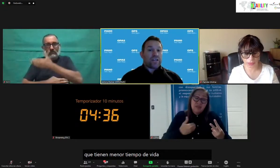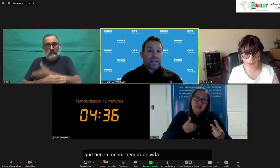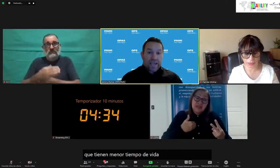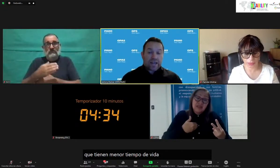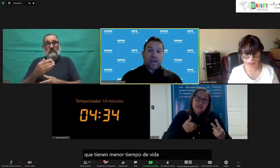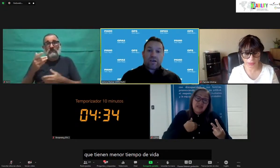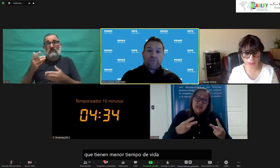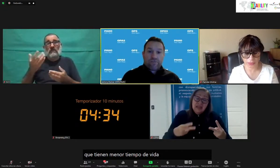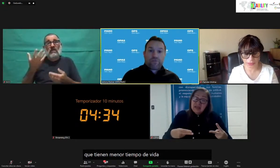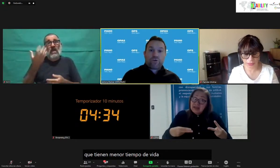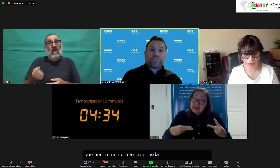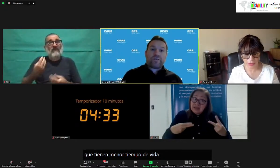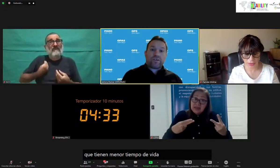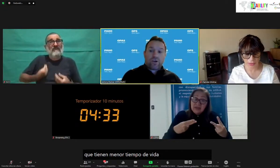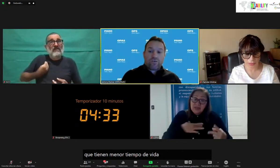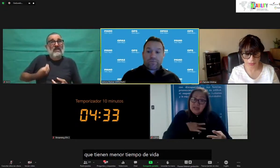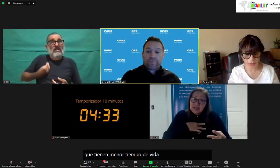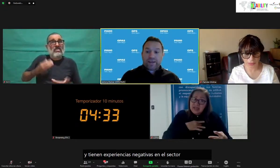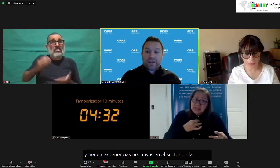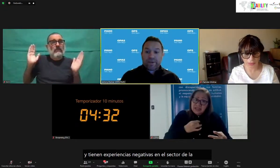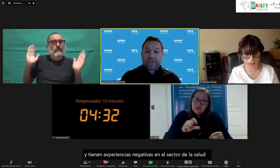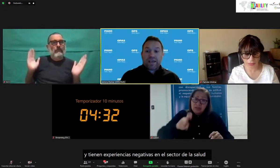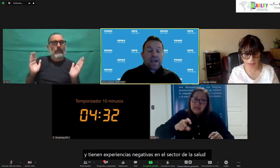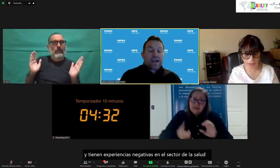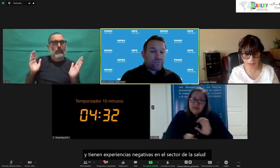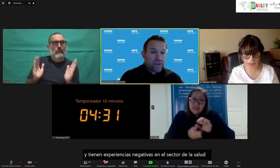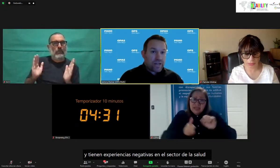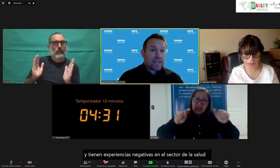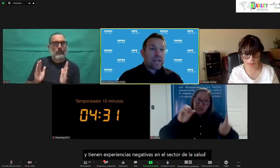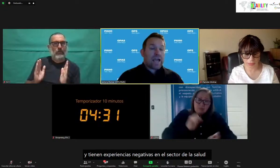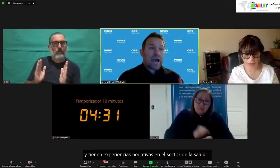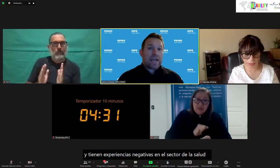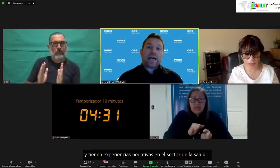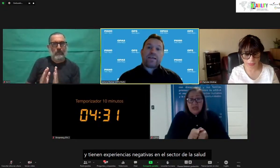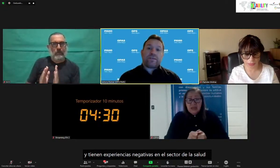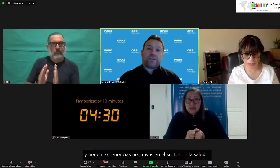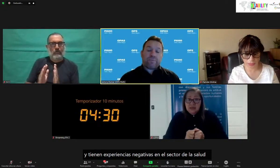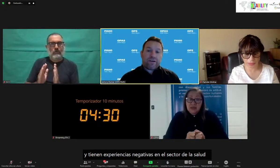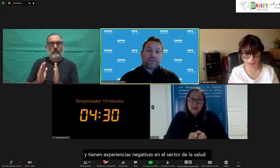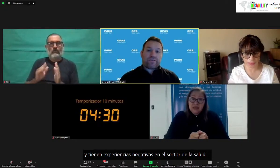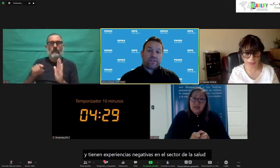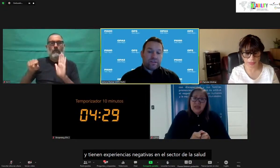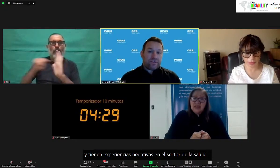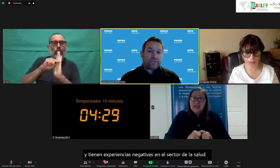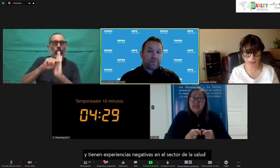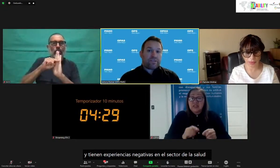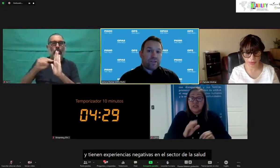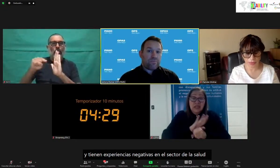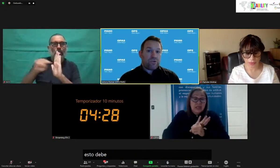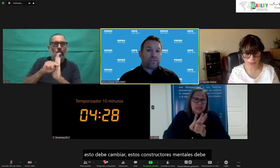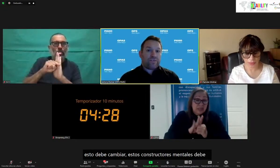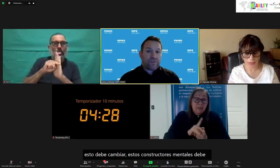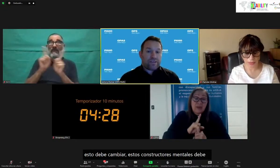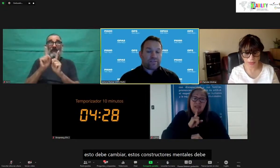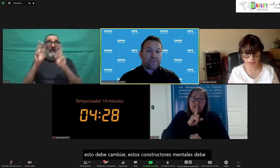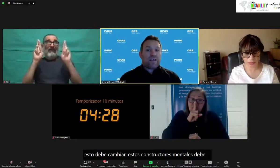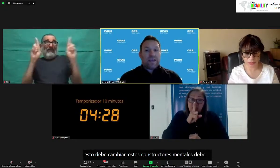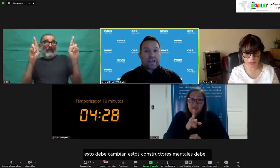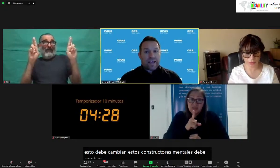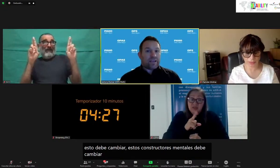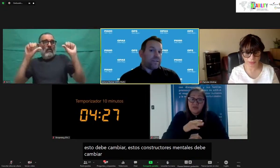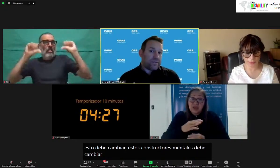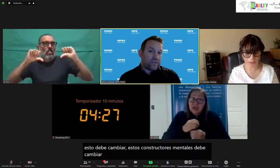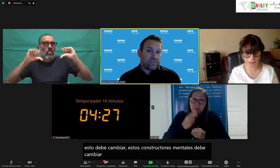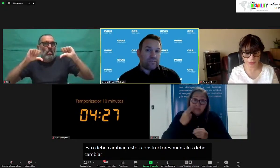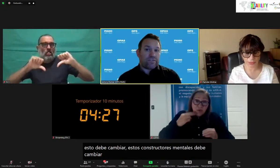change and again i reinforce that the covert pandemic has really highlighted the barriers that the disability community face